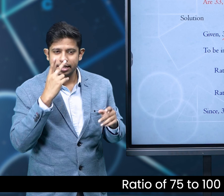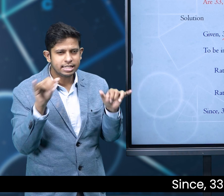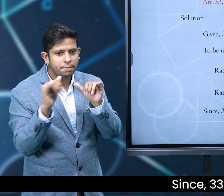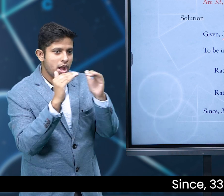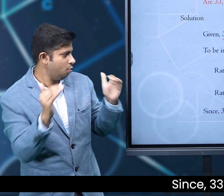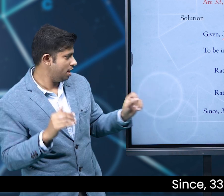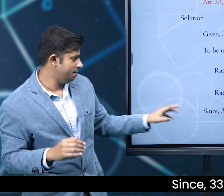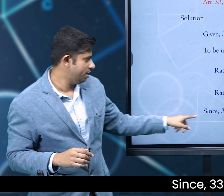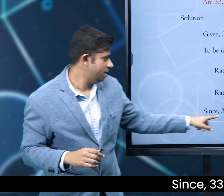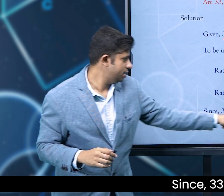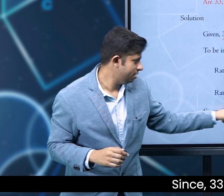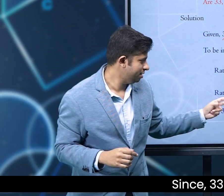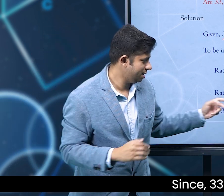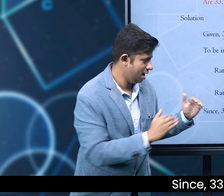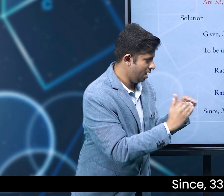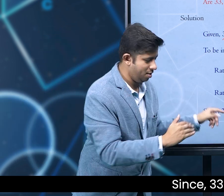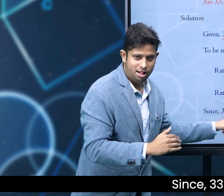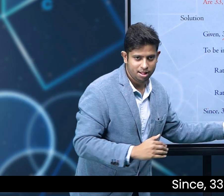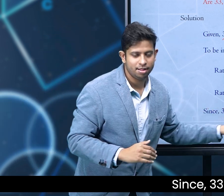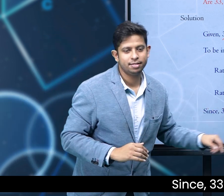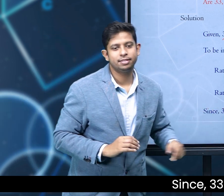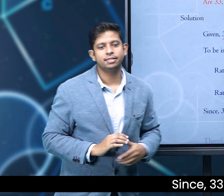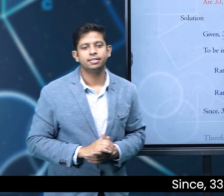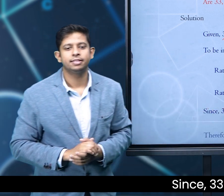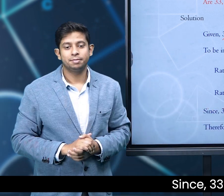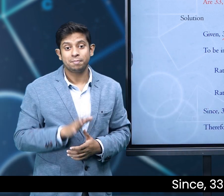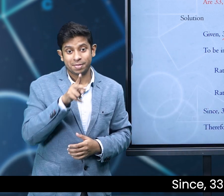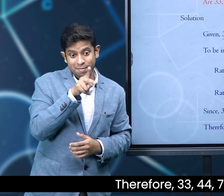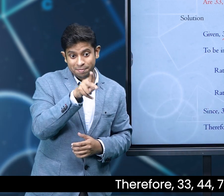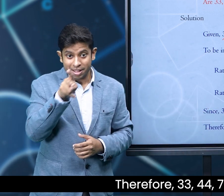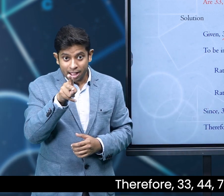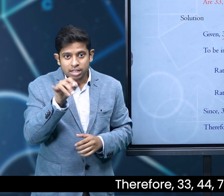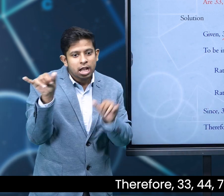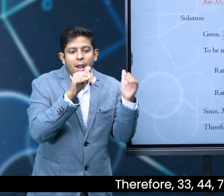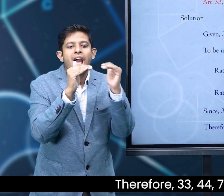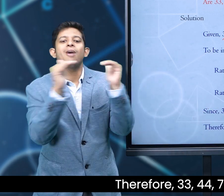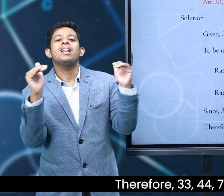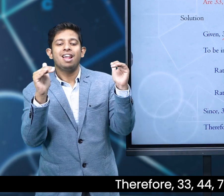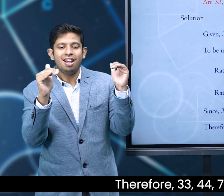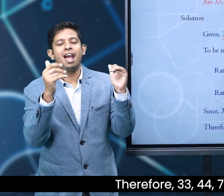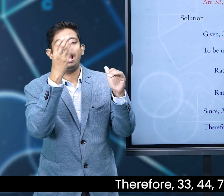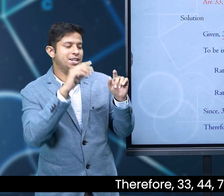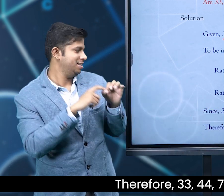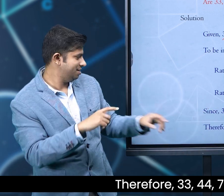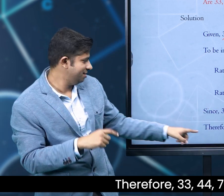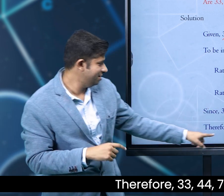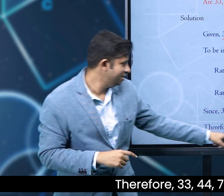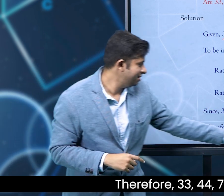Since 33:44 is equal to 75:100. Therefore, 33, 44, 75,